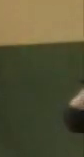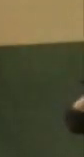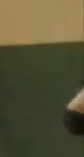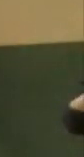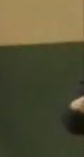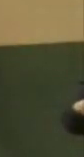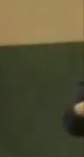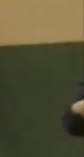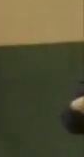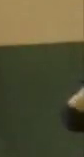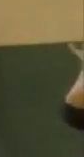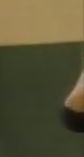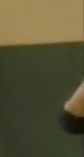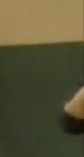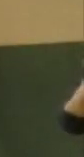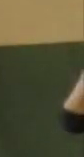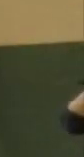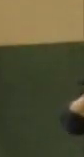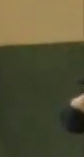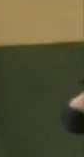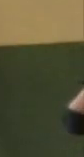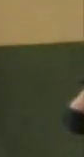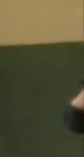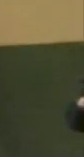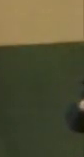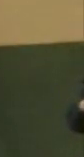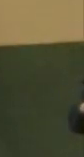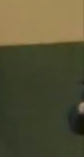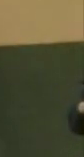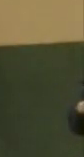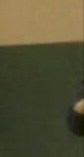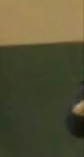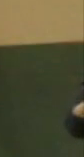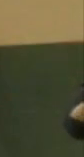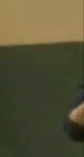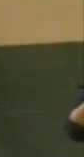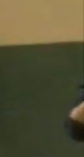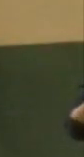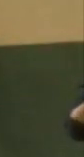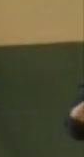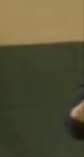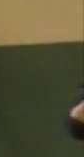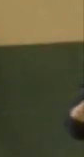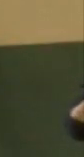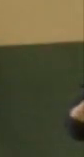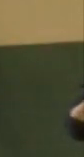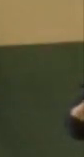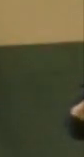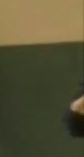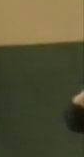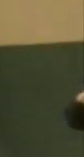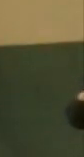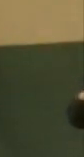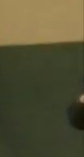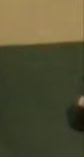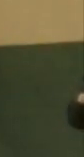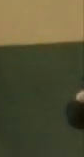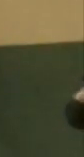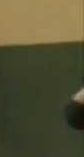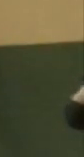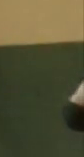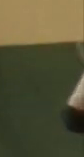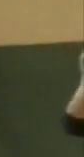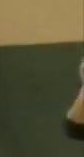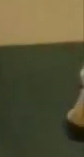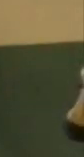virtual platform, but we need to make sure that that's still accessible. So engaging whatever kind of social media, website, I don't know,